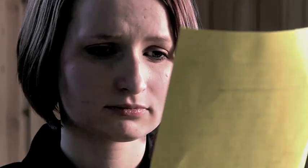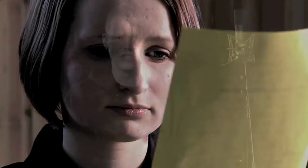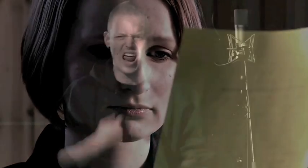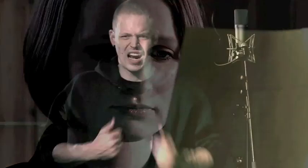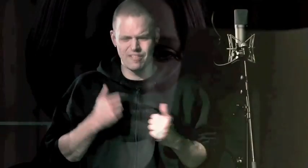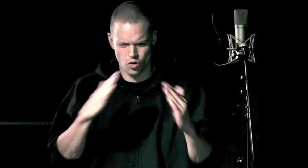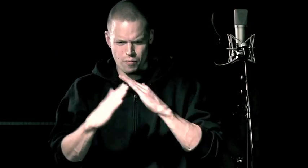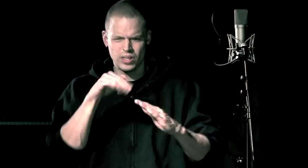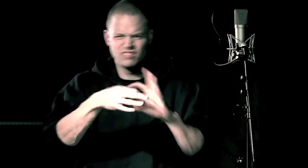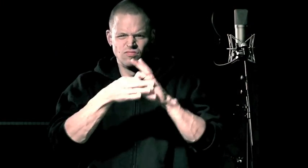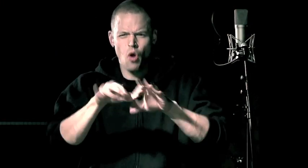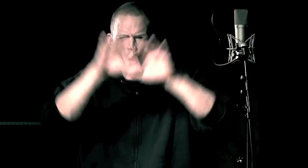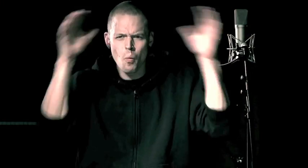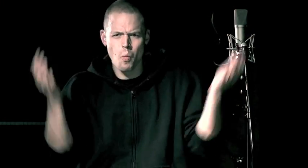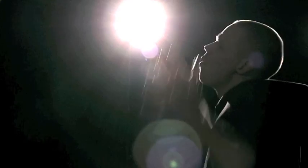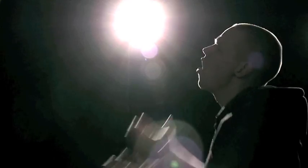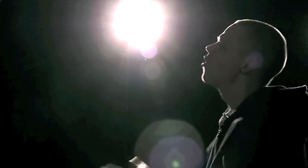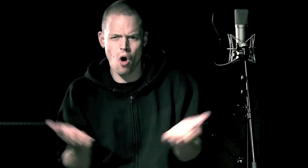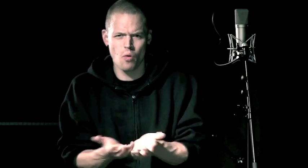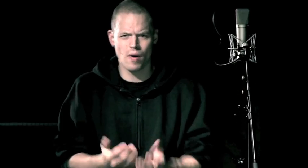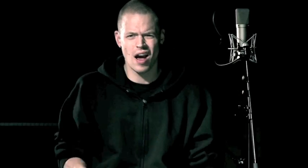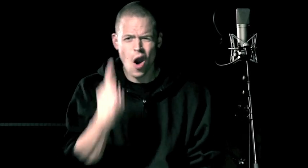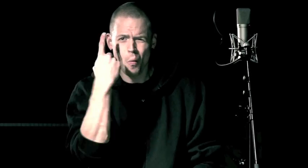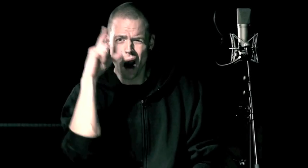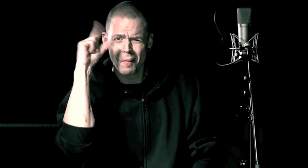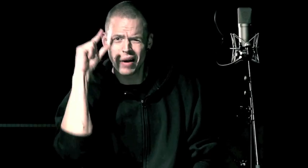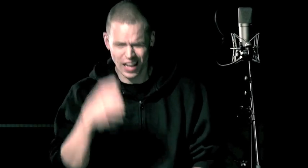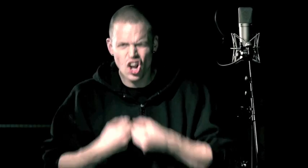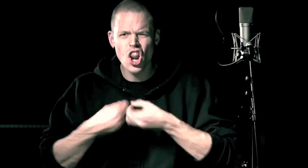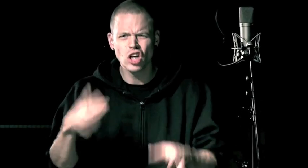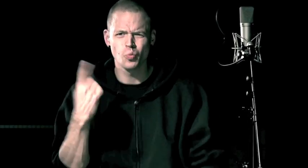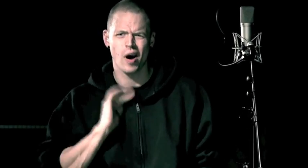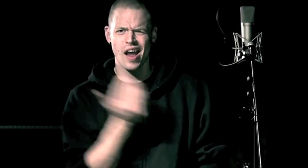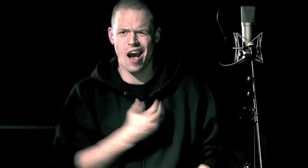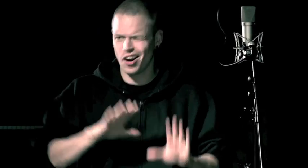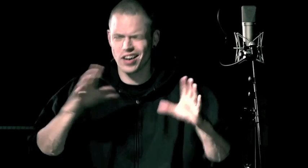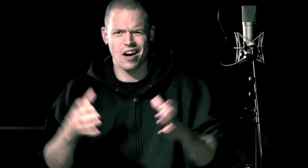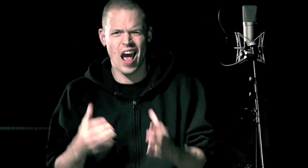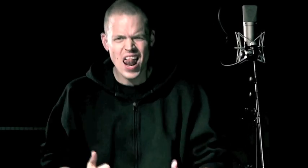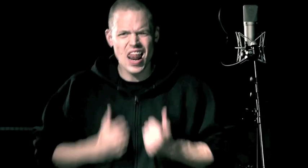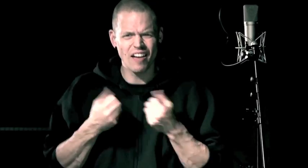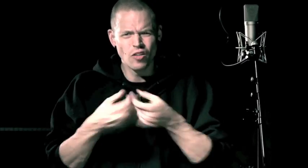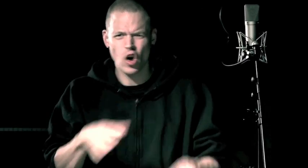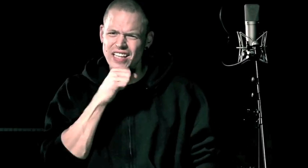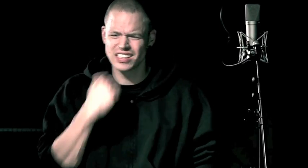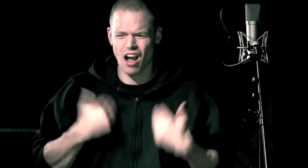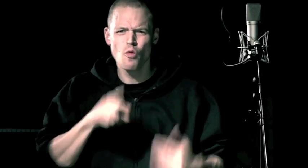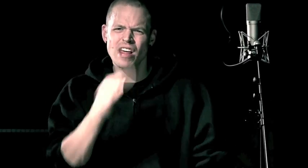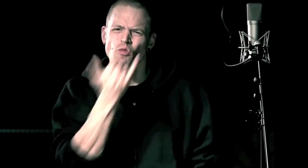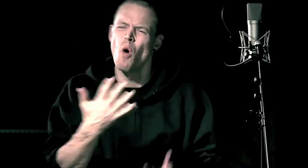I live in a community so tight, worldwide. In one blink of an eye, we lost one of us. A life taken at an age so young,